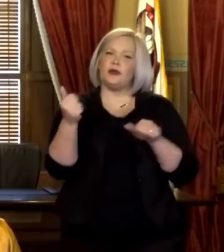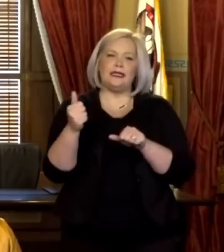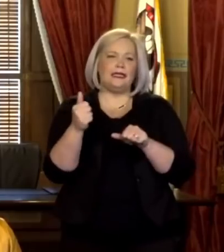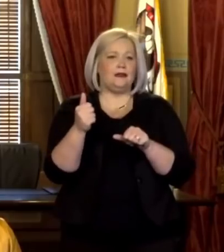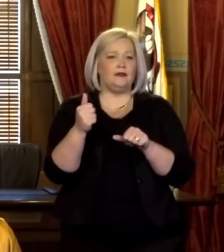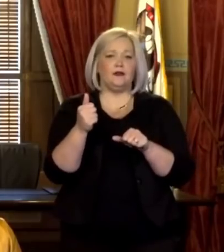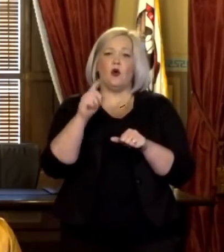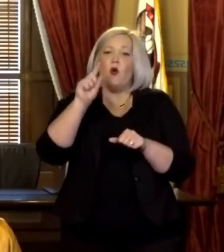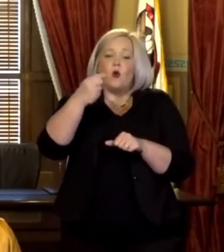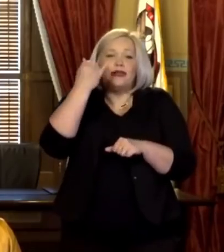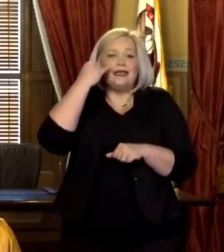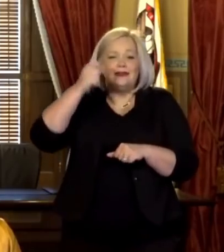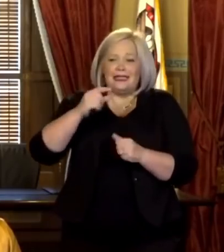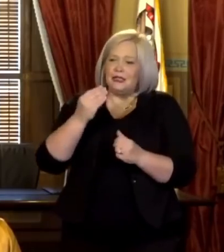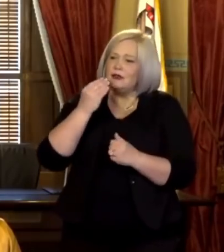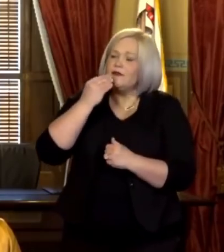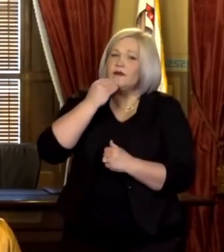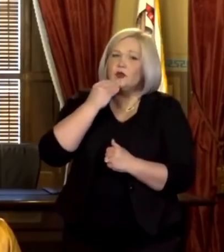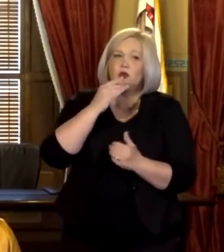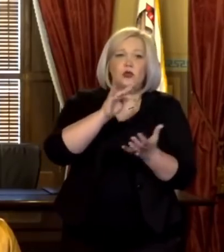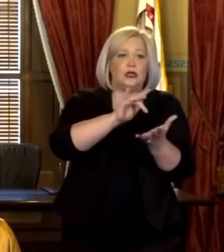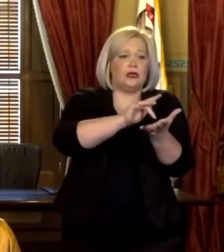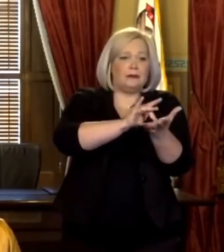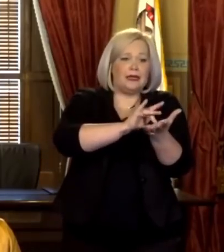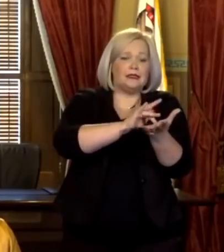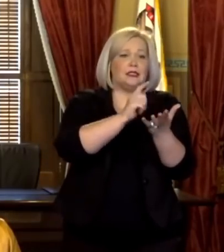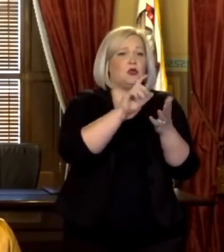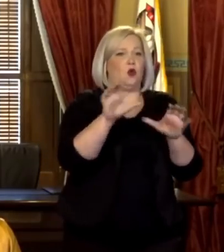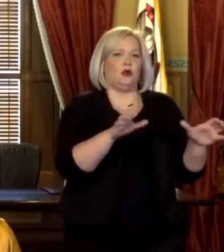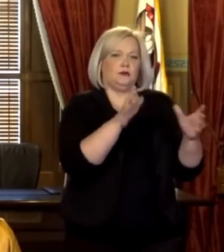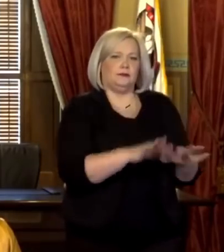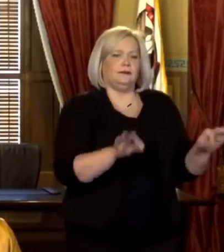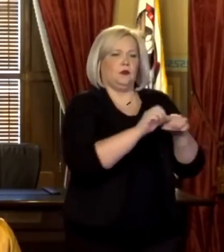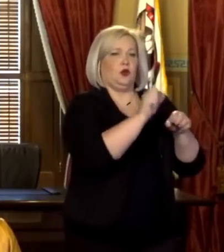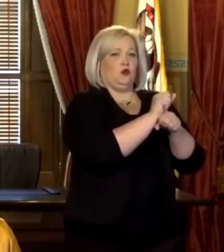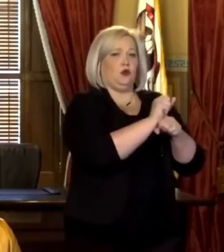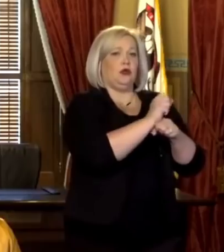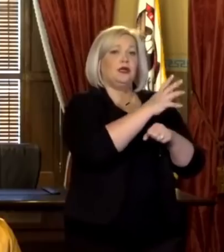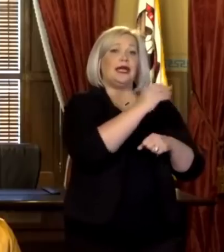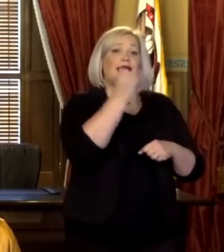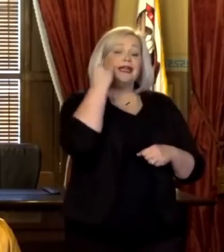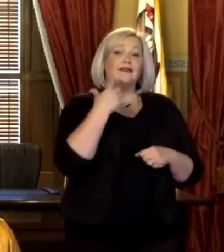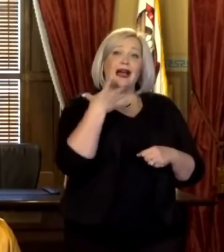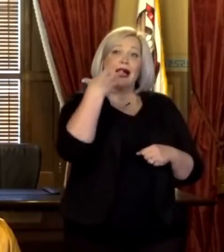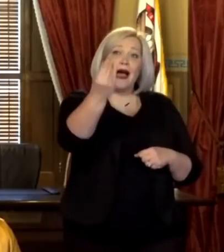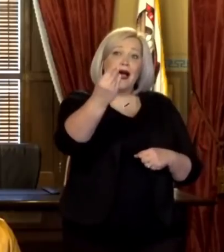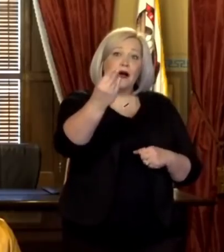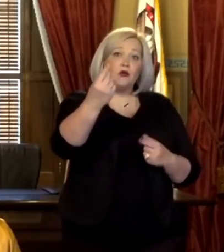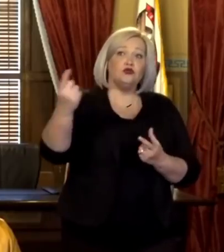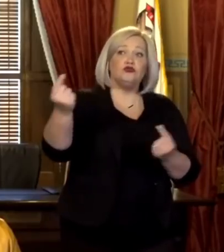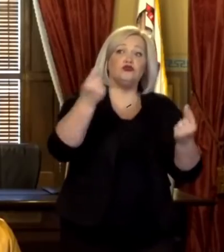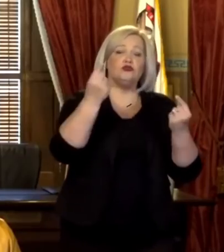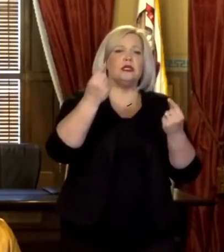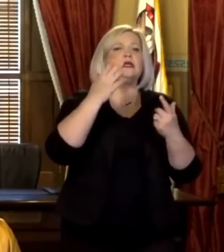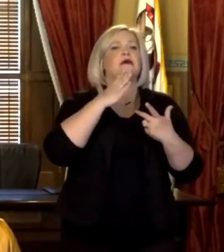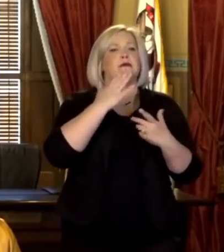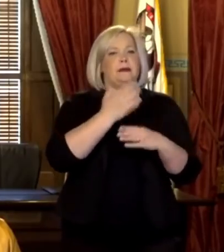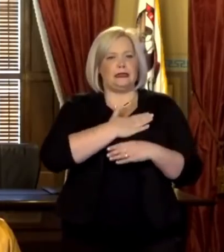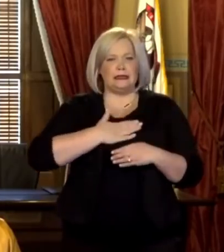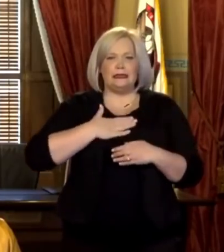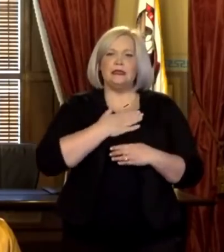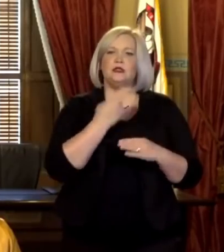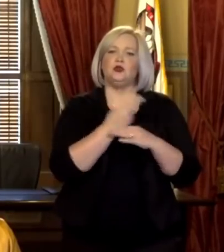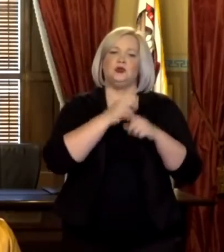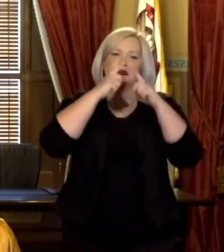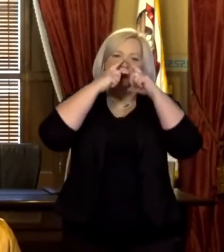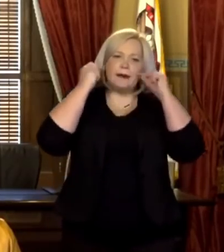to do critical infrastructure work. And if you must go out, you should wear a mask to protect yourself and others. We're